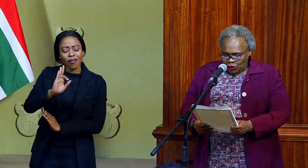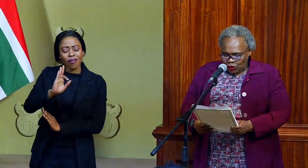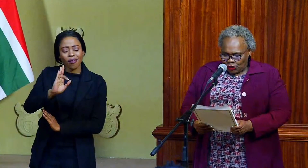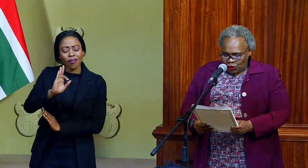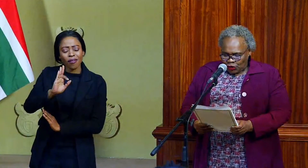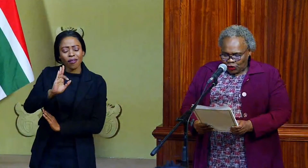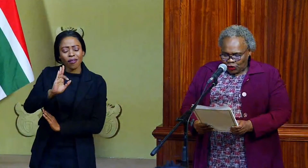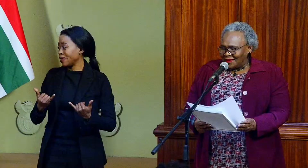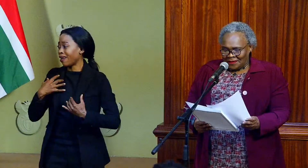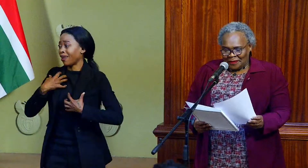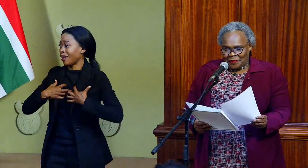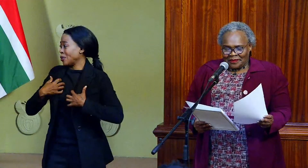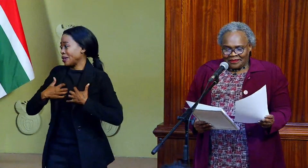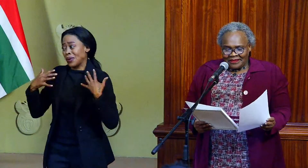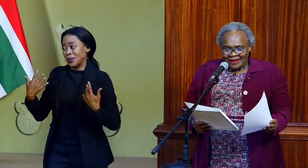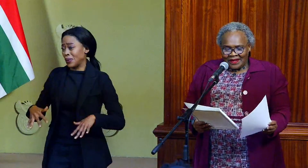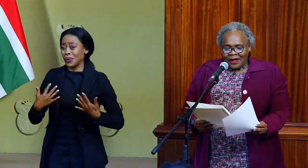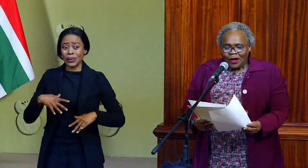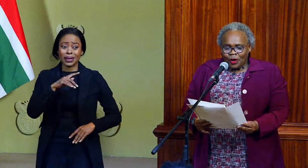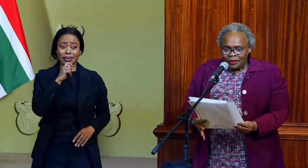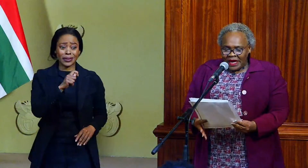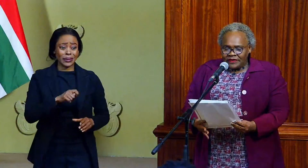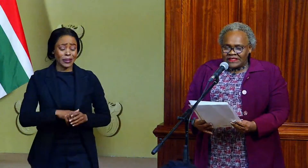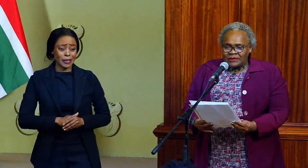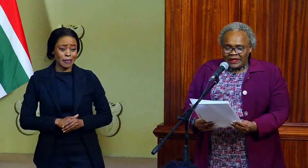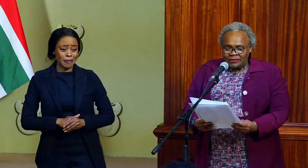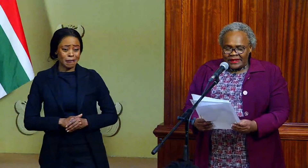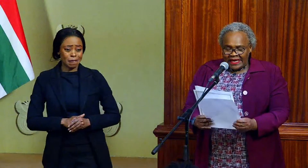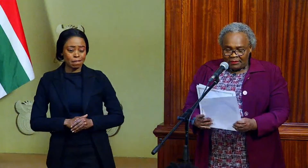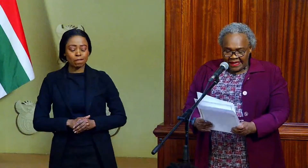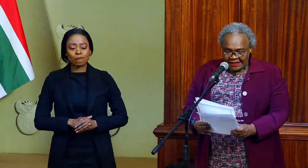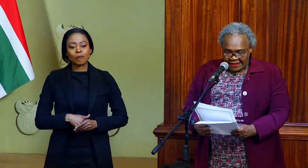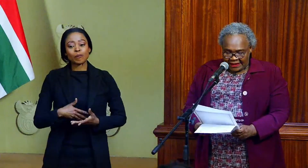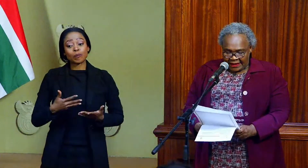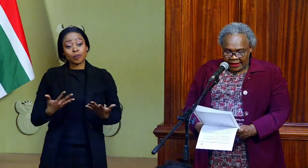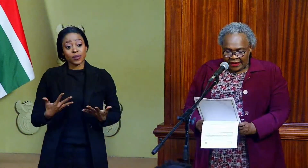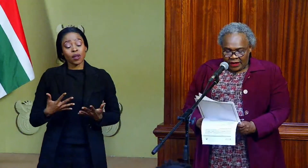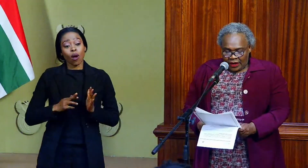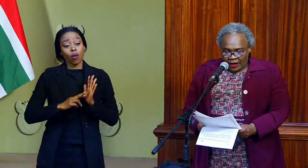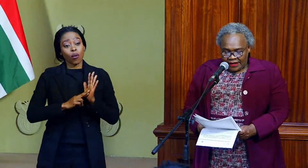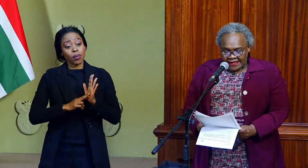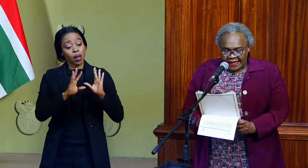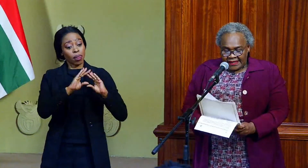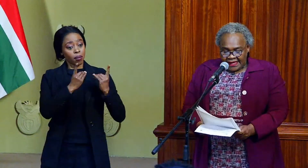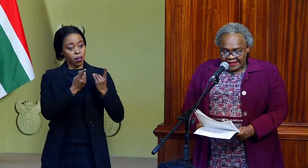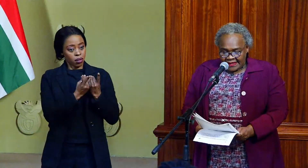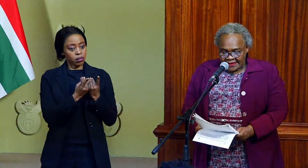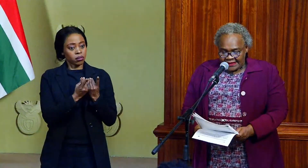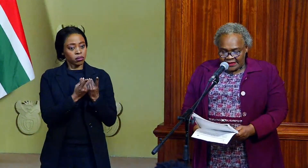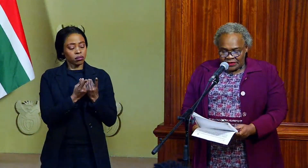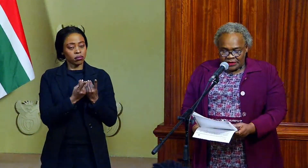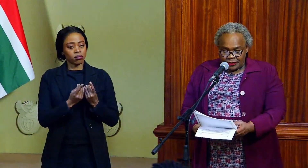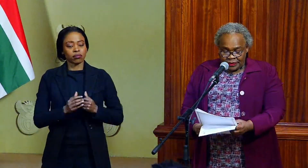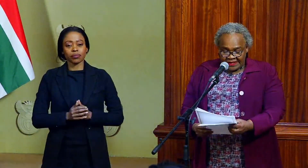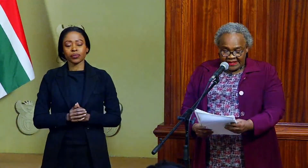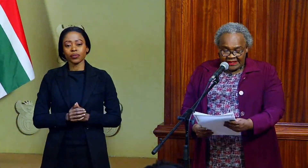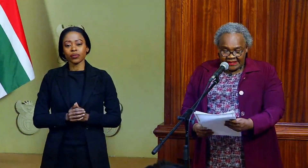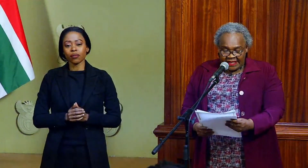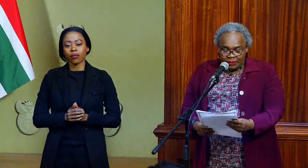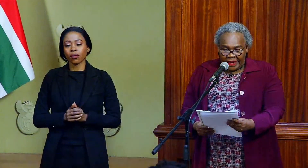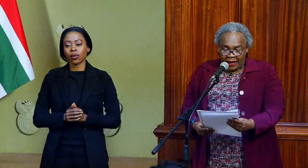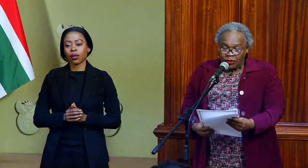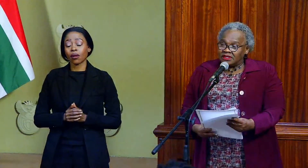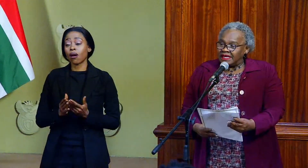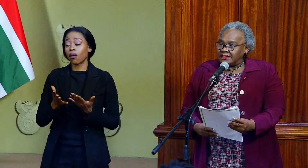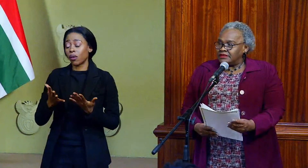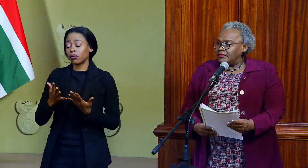Deaf Learners. On behalf of the department, I must, His Excellency, Honorable President,